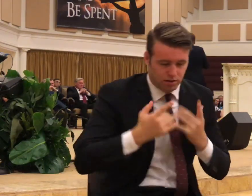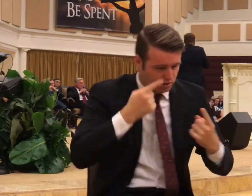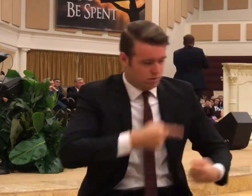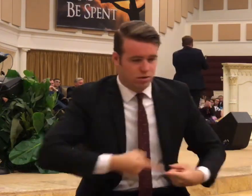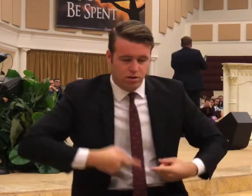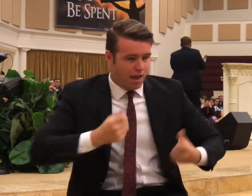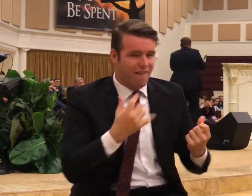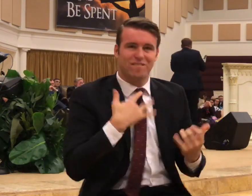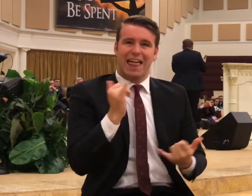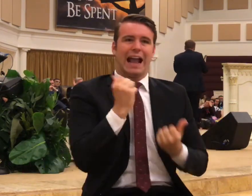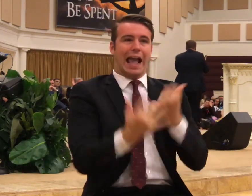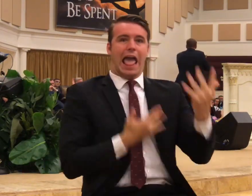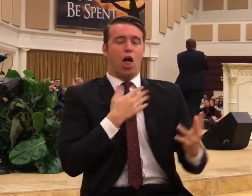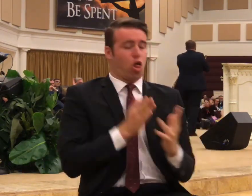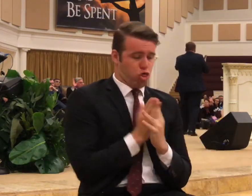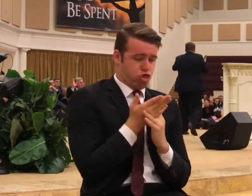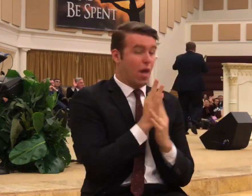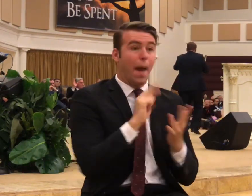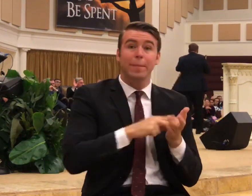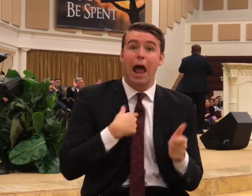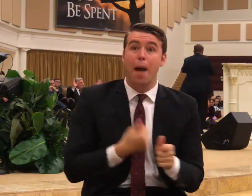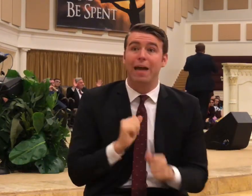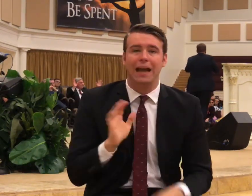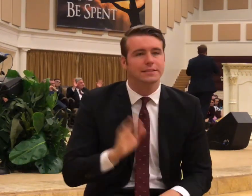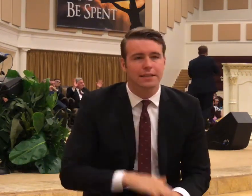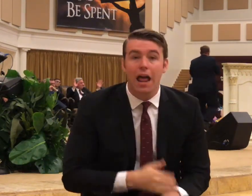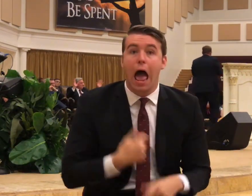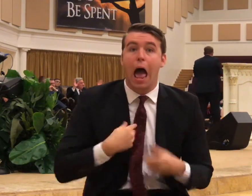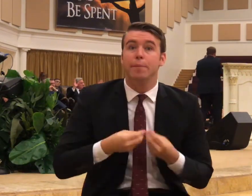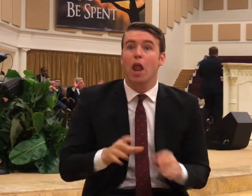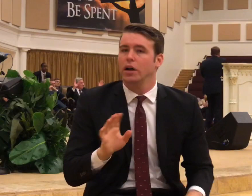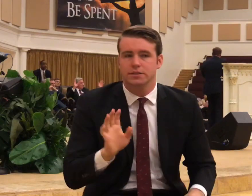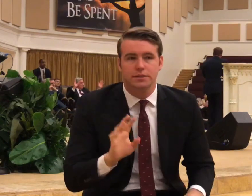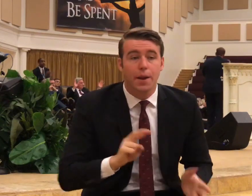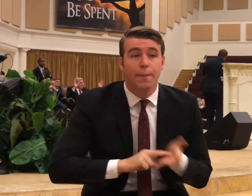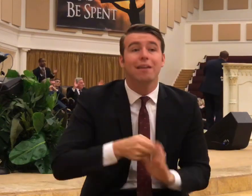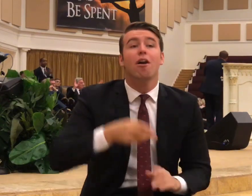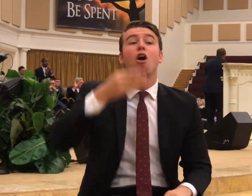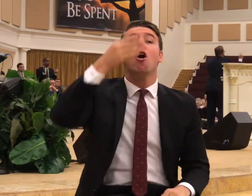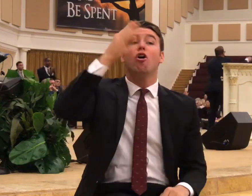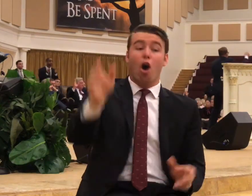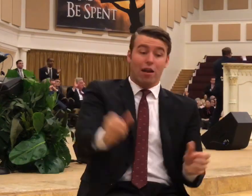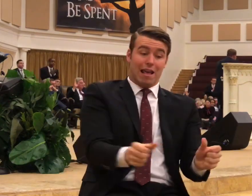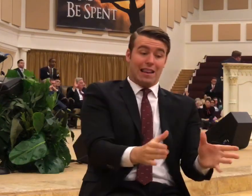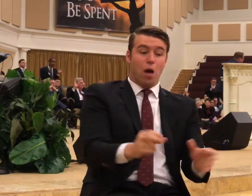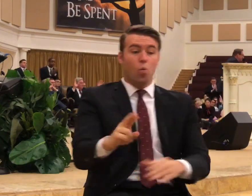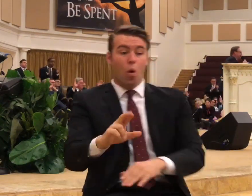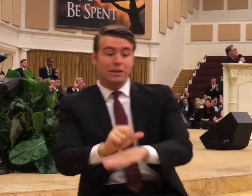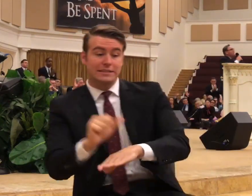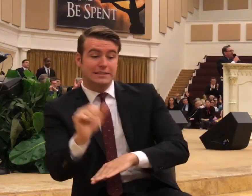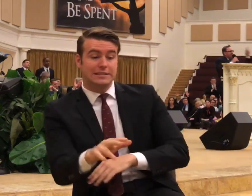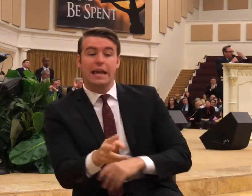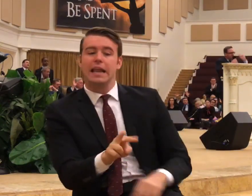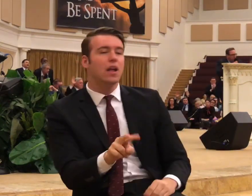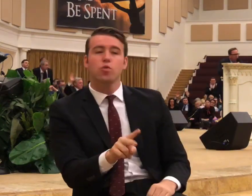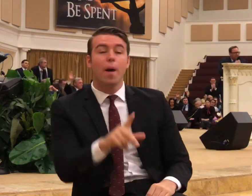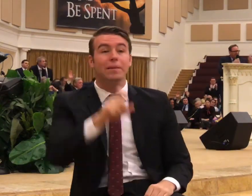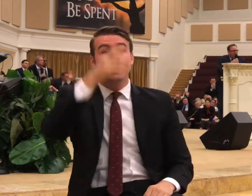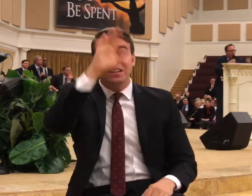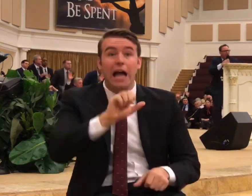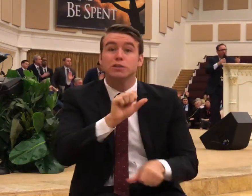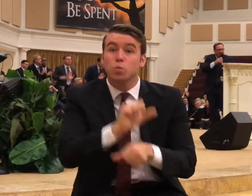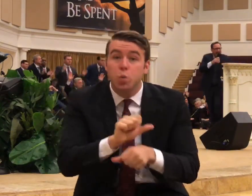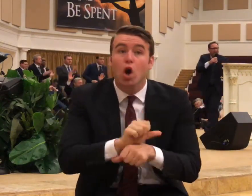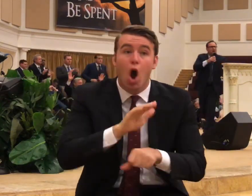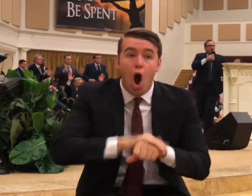now doesn't mean you're backslid. It don't mean you're lost. What it means is God either allowed it or God sent it, because he's